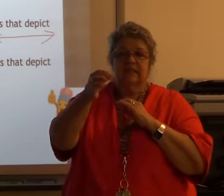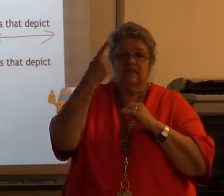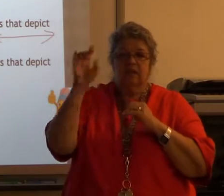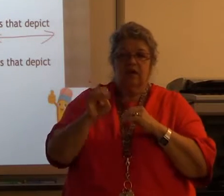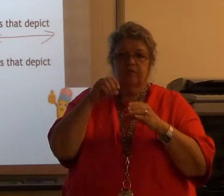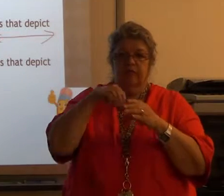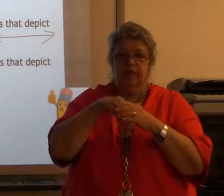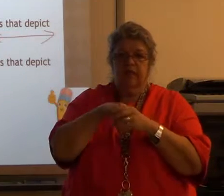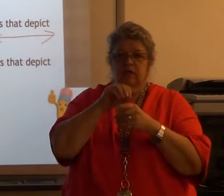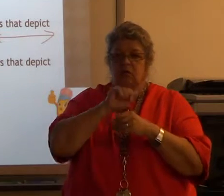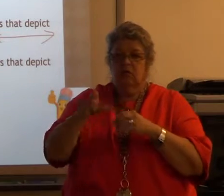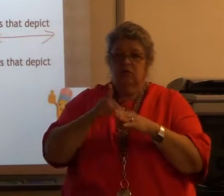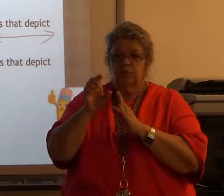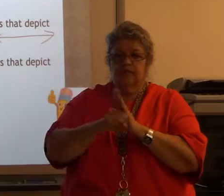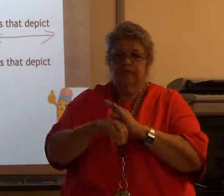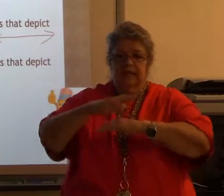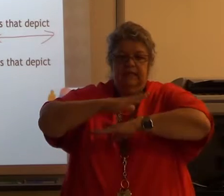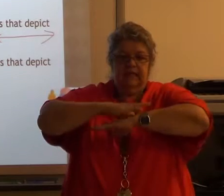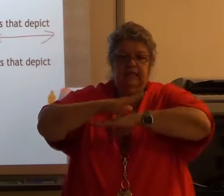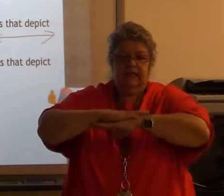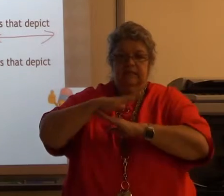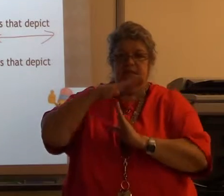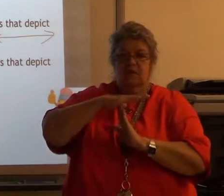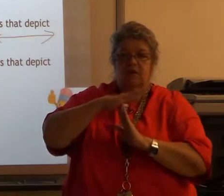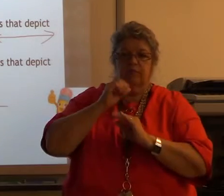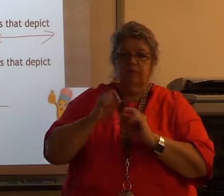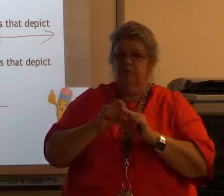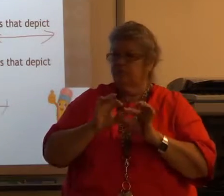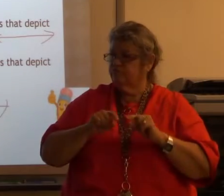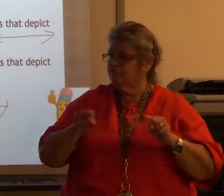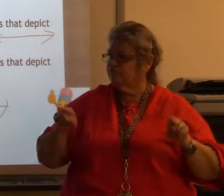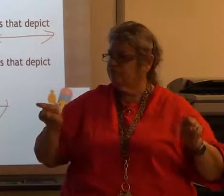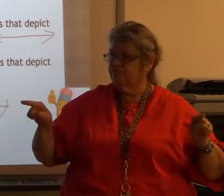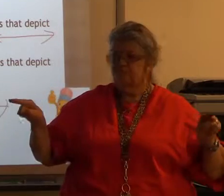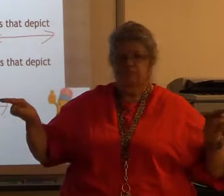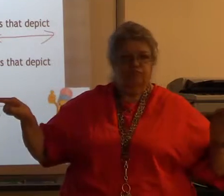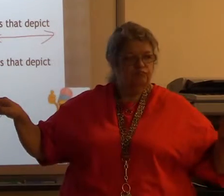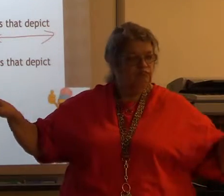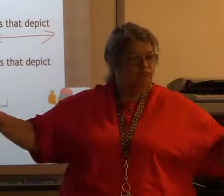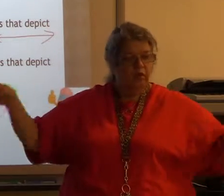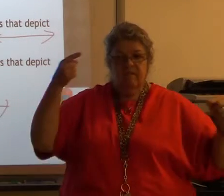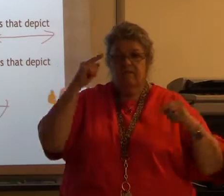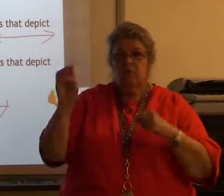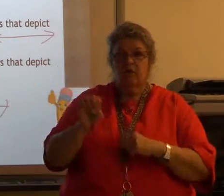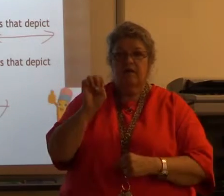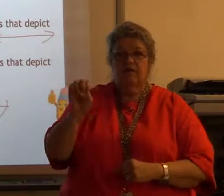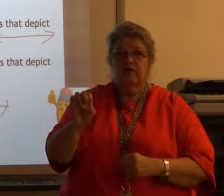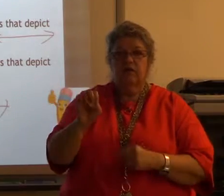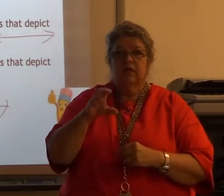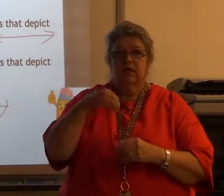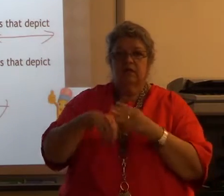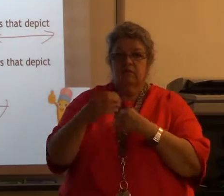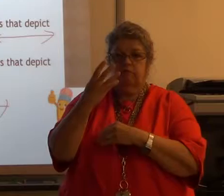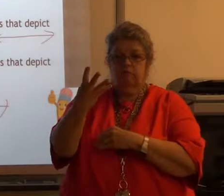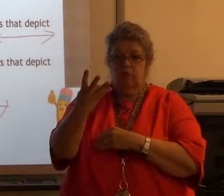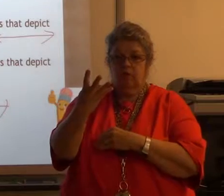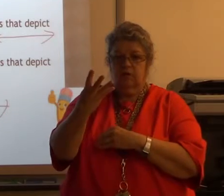be one if we could extend our desktop forever in 4 directions.